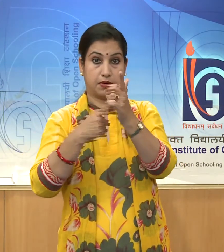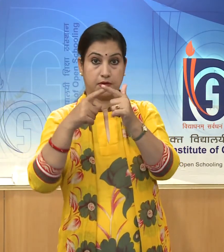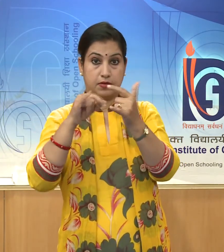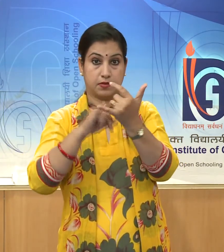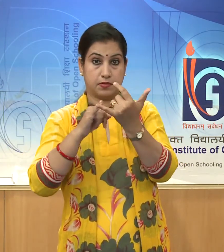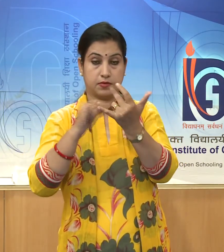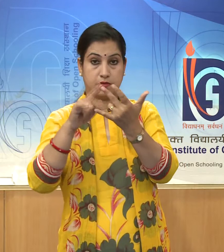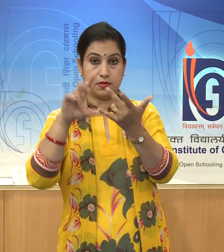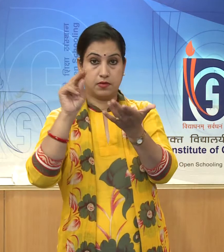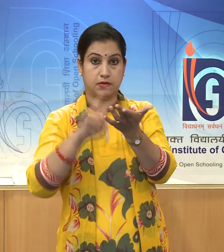Digga